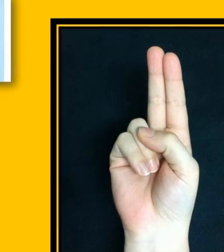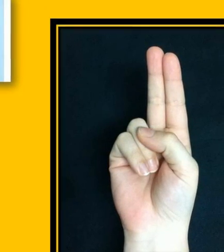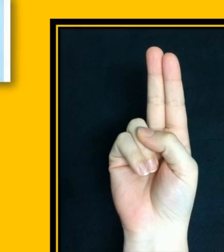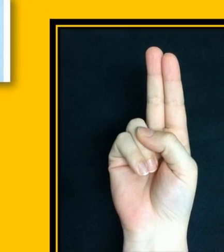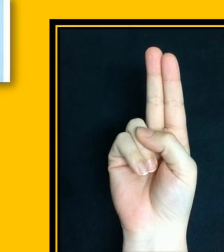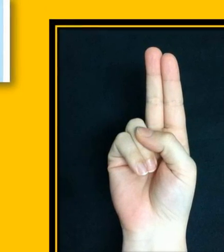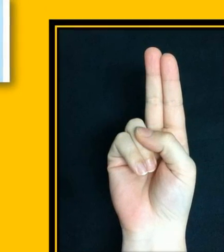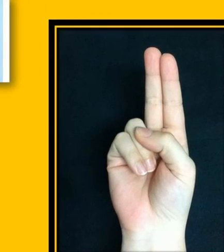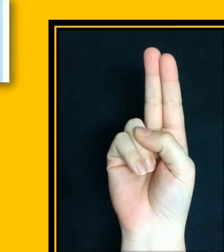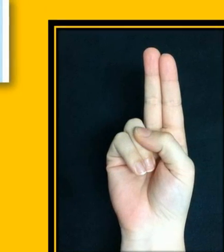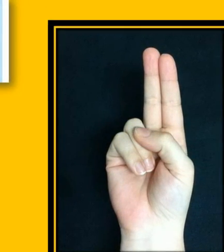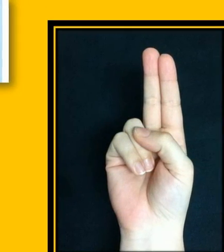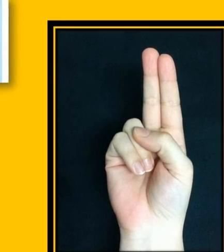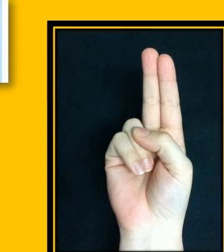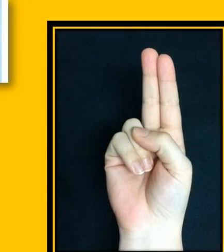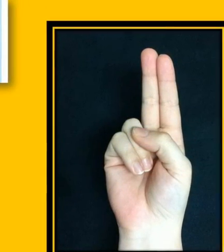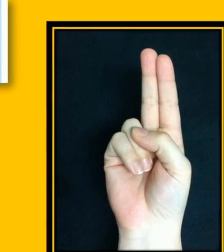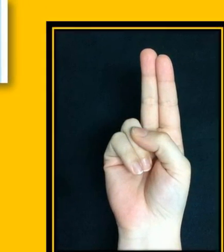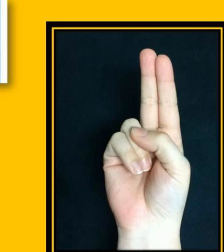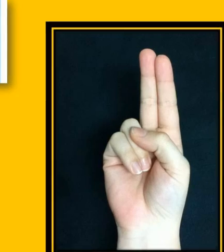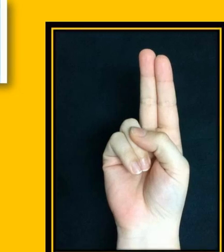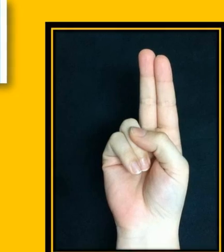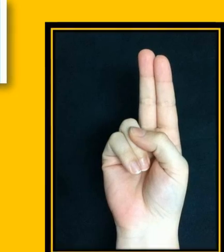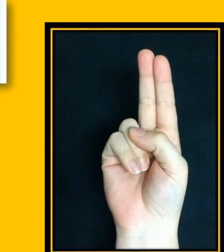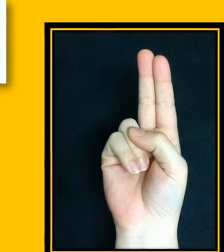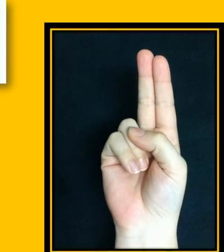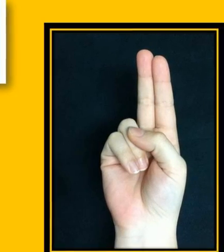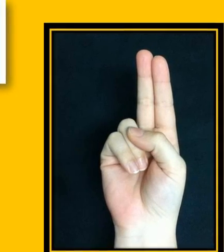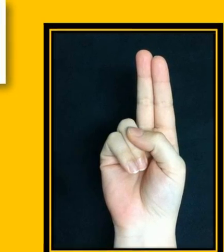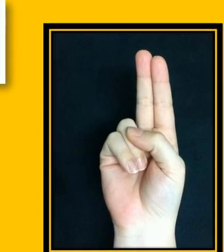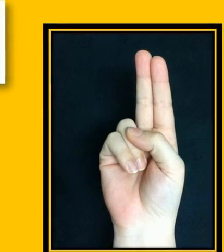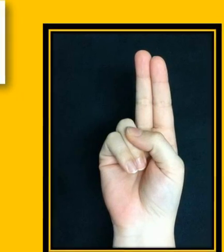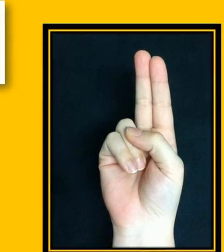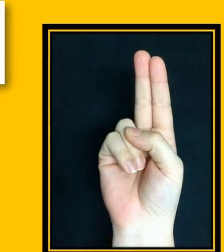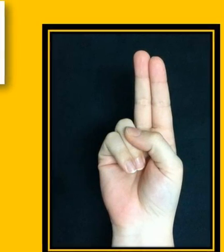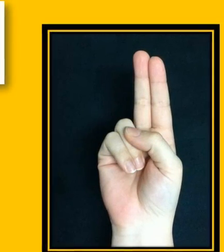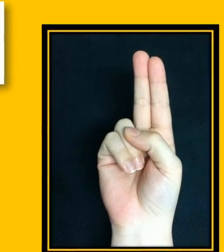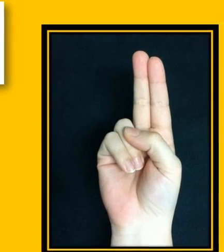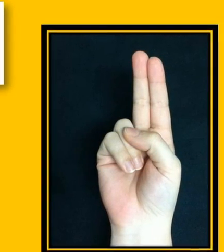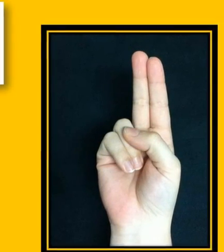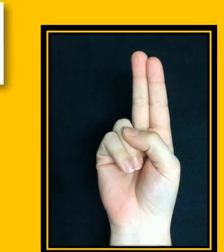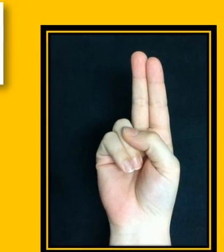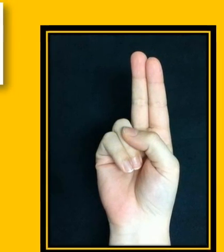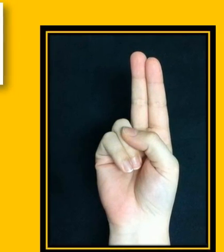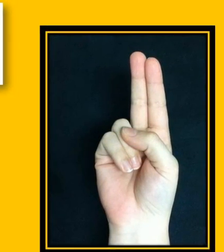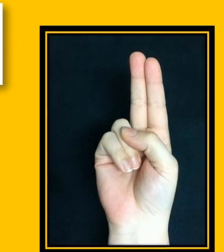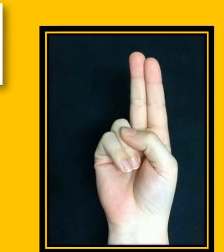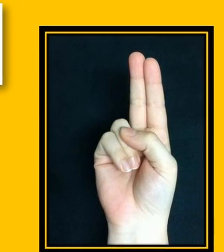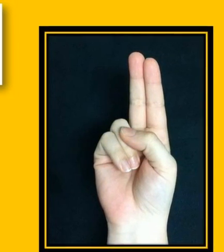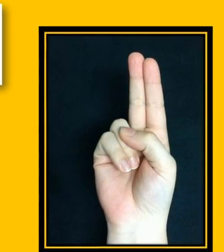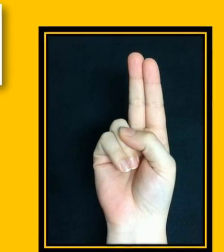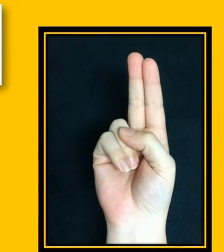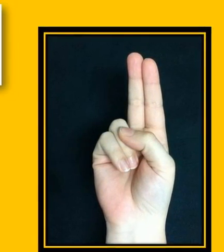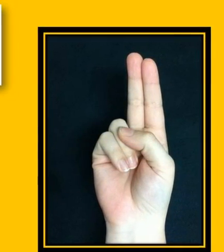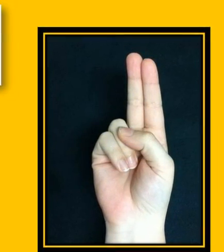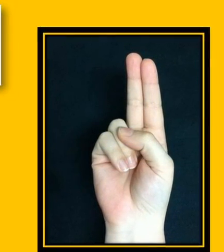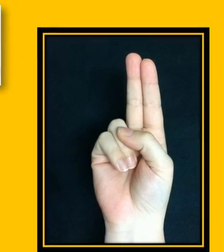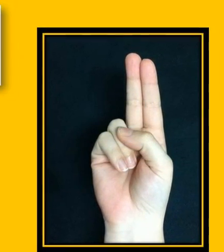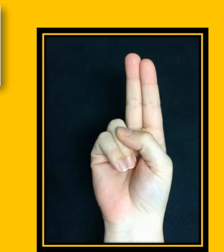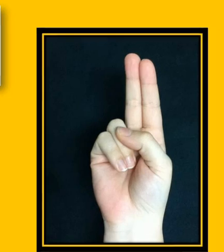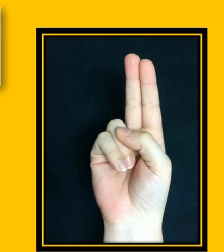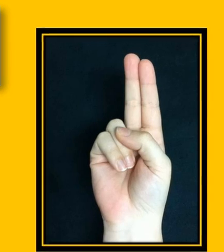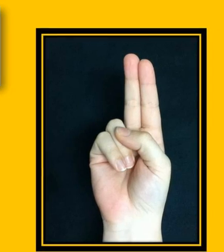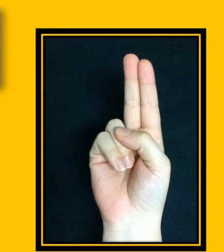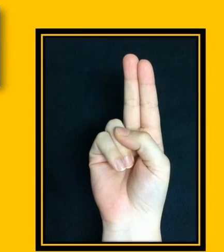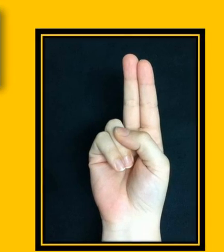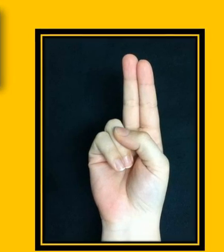your palm. Then diagonally cross your thumb so that it rests upon your ring finger.